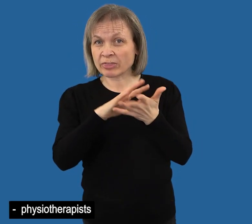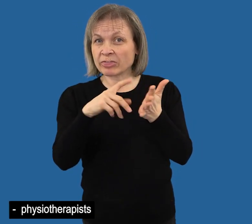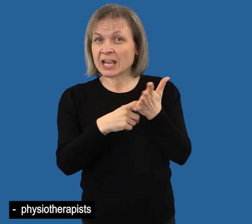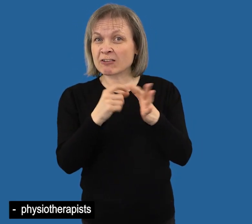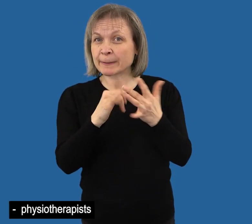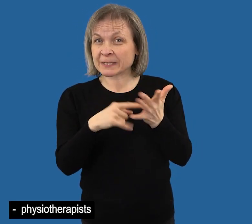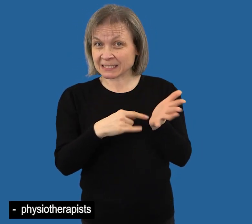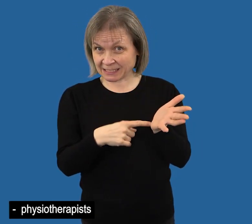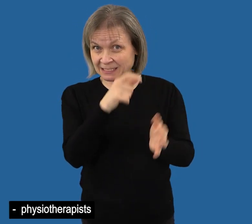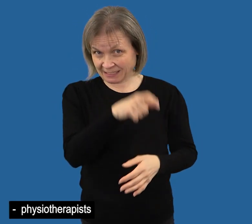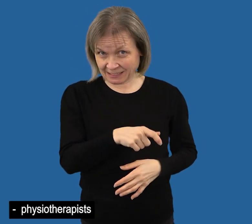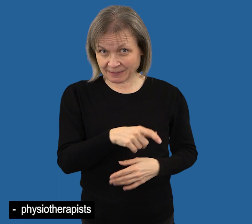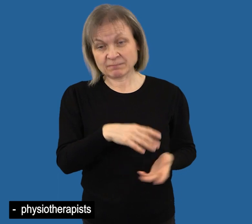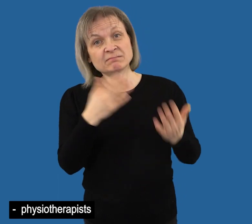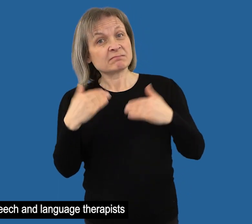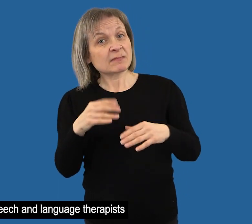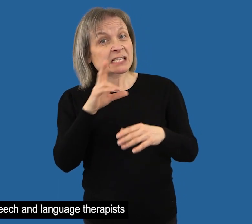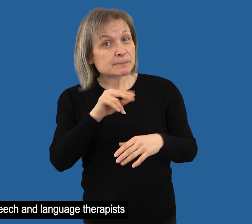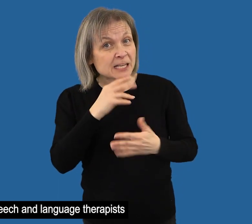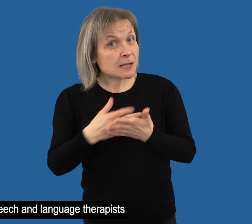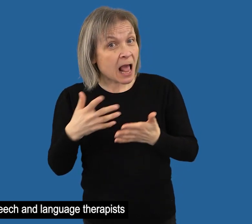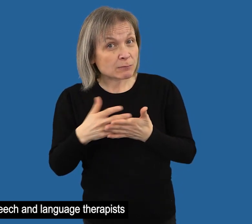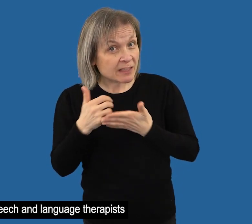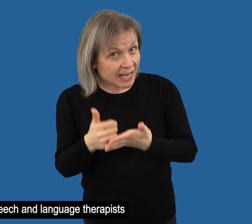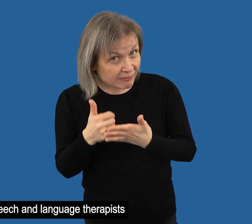physiotherapists, speech and language therapists,